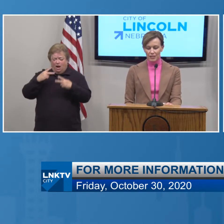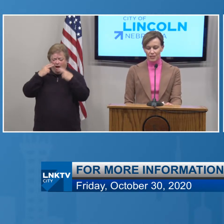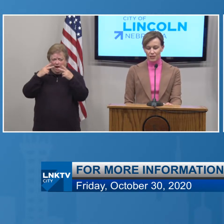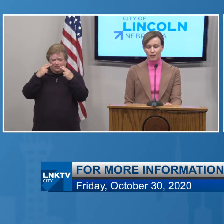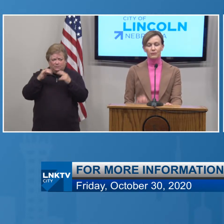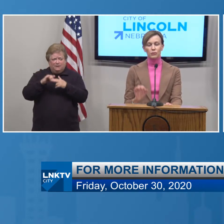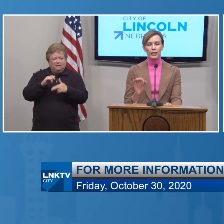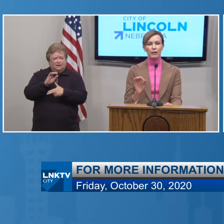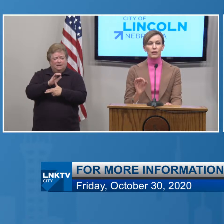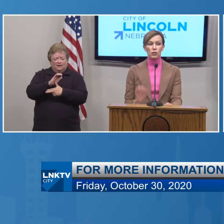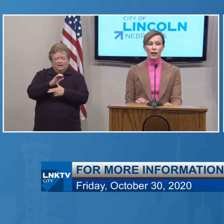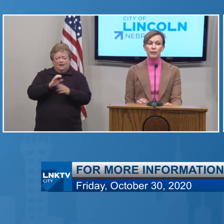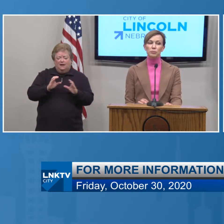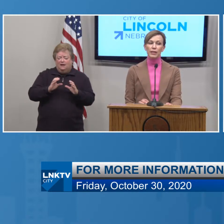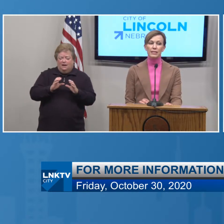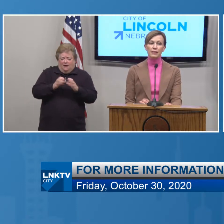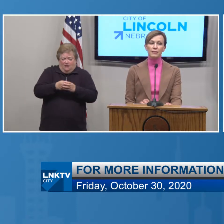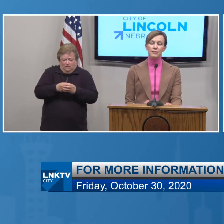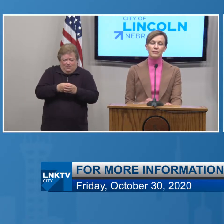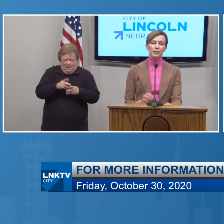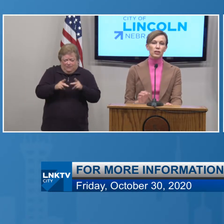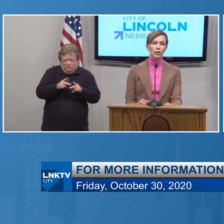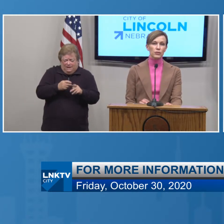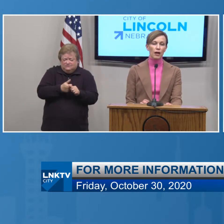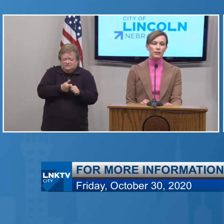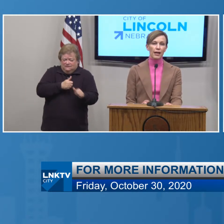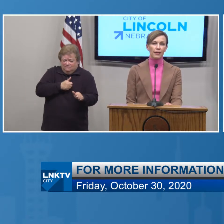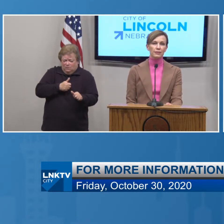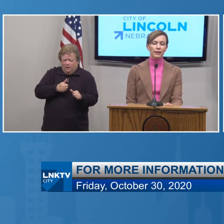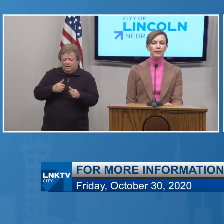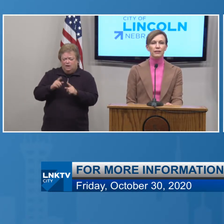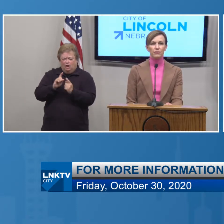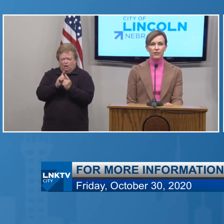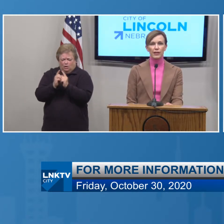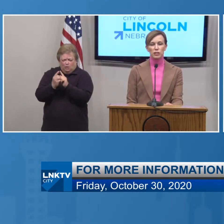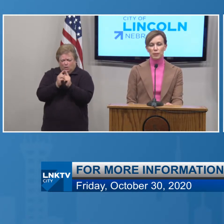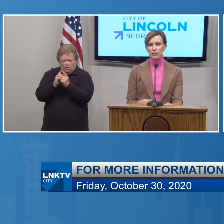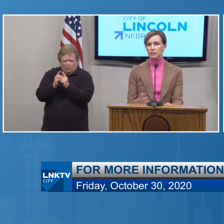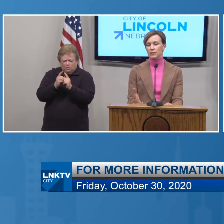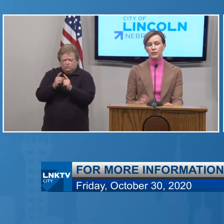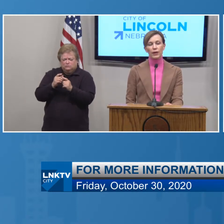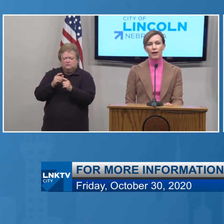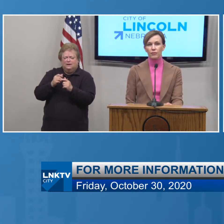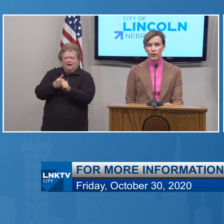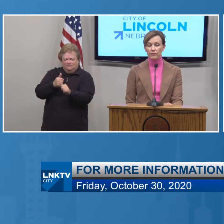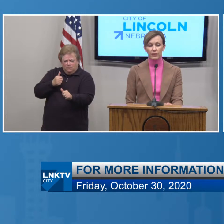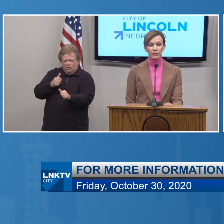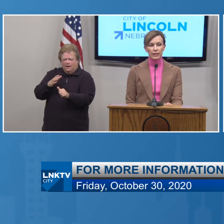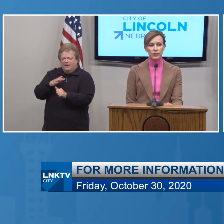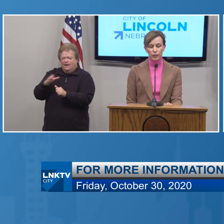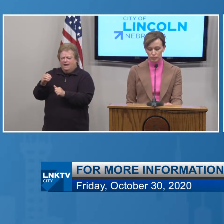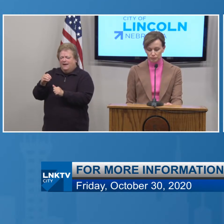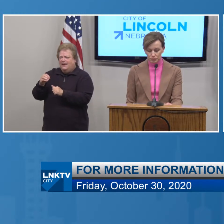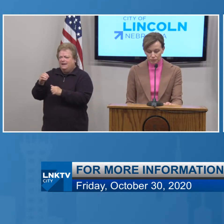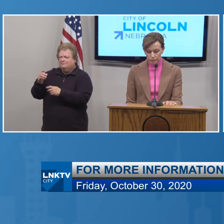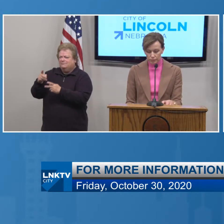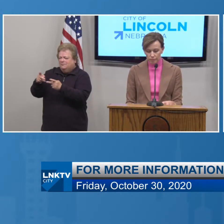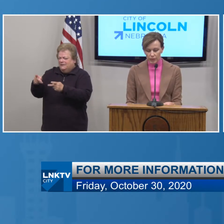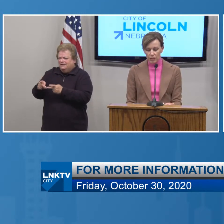those 3 C's are avoiding crowded places, close contact, and confined spaces that don't have great